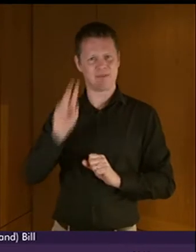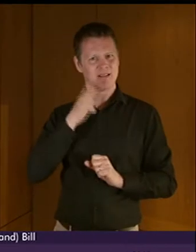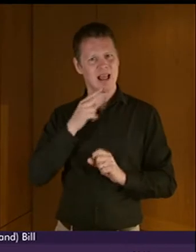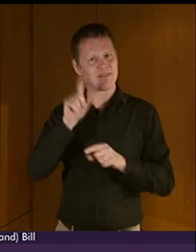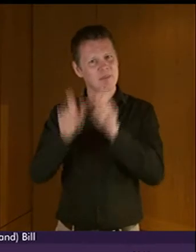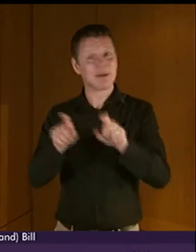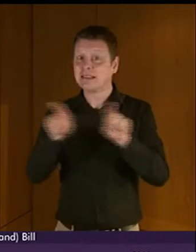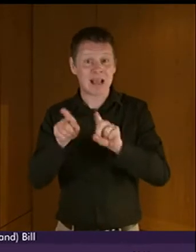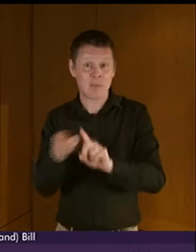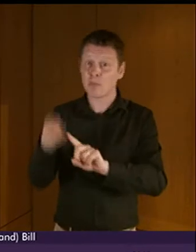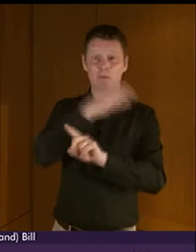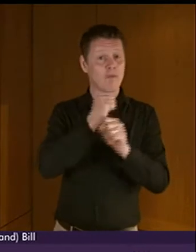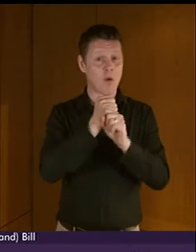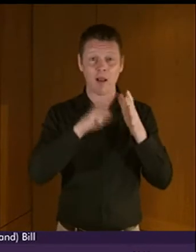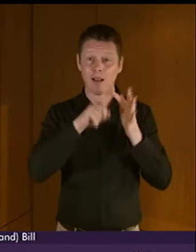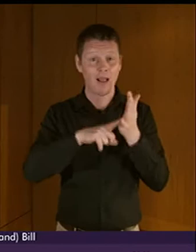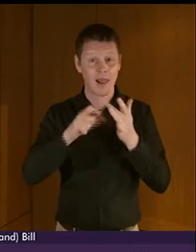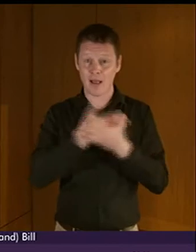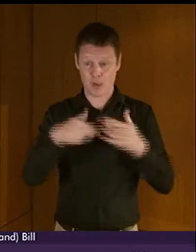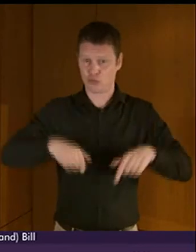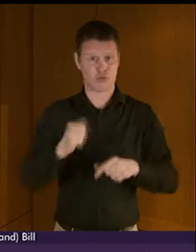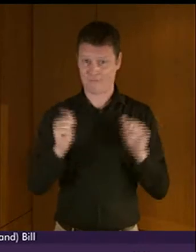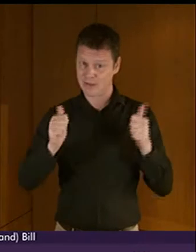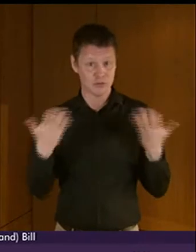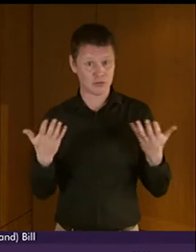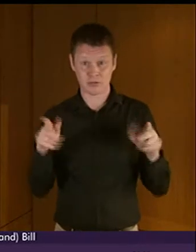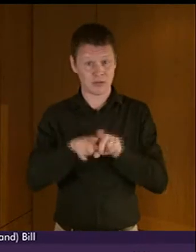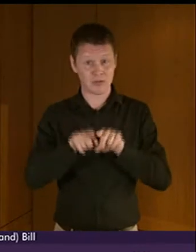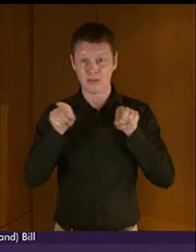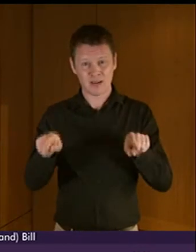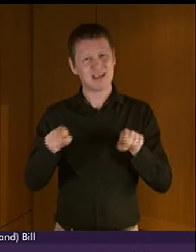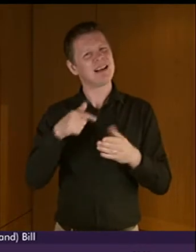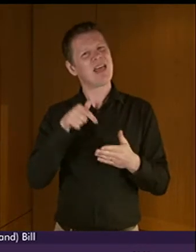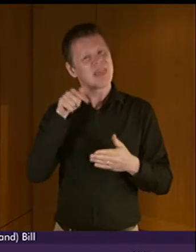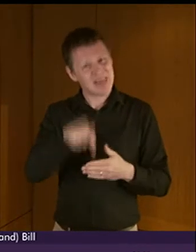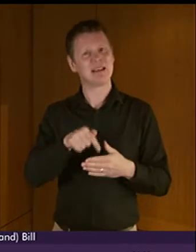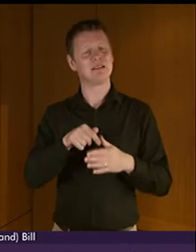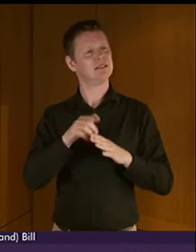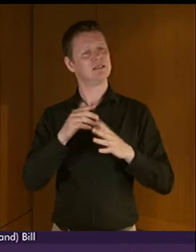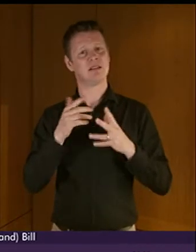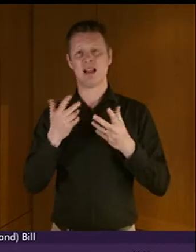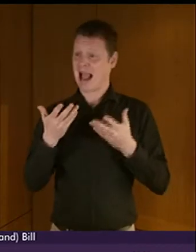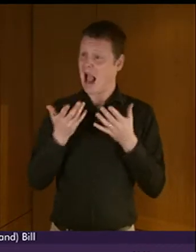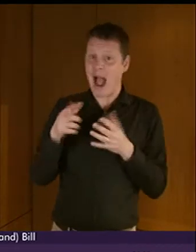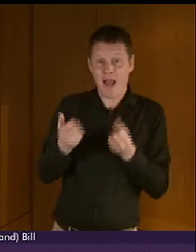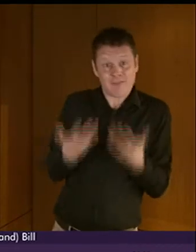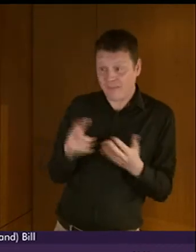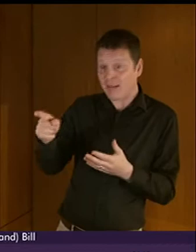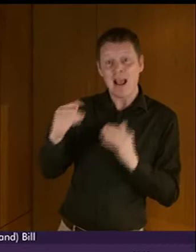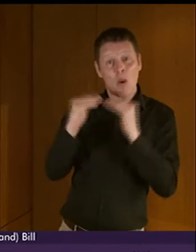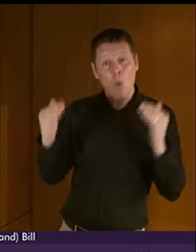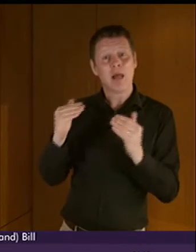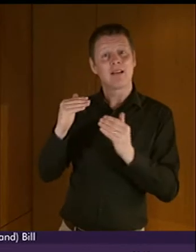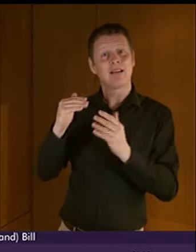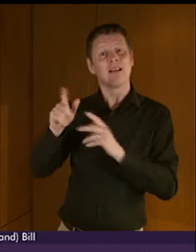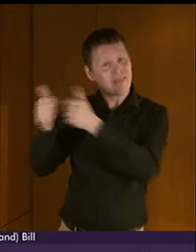legislation did for the Gaelic language in Scotland. This is distinct from the protection offered by existing equality legislation, which identifies